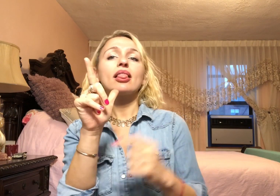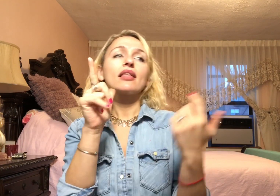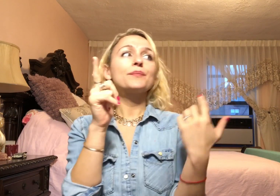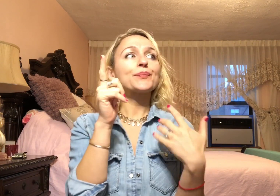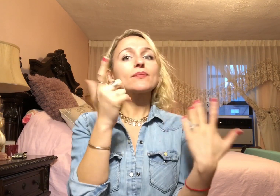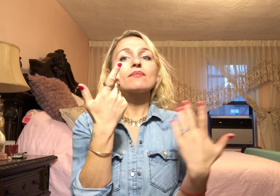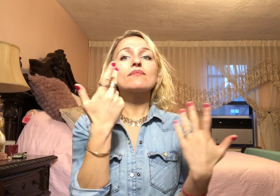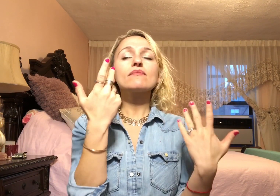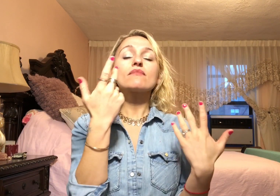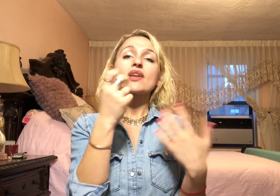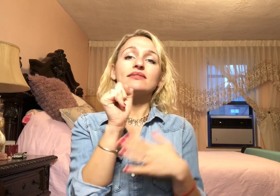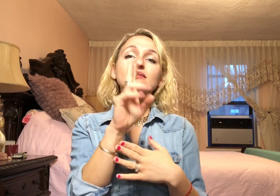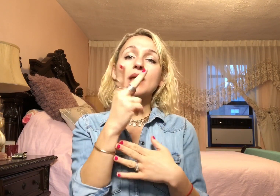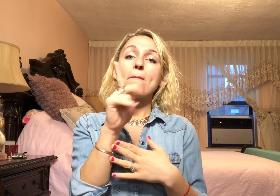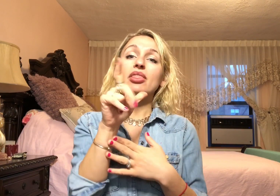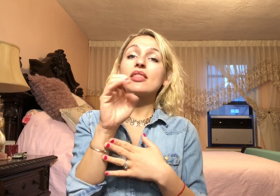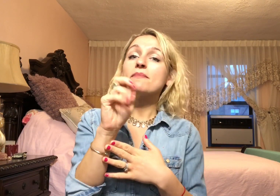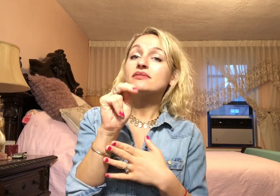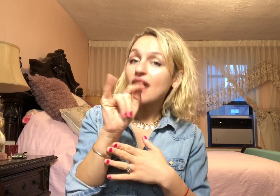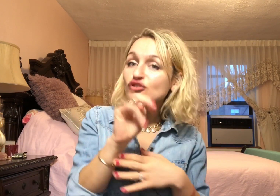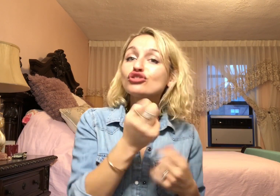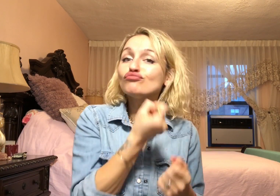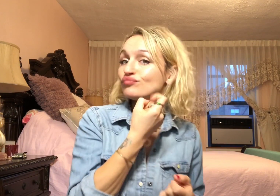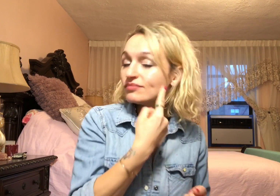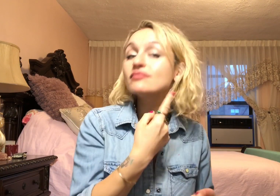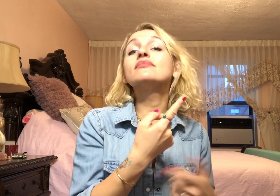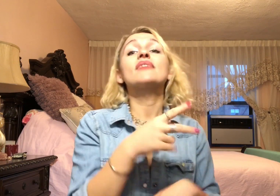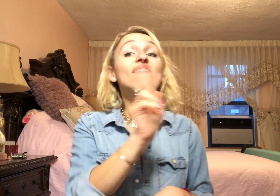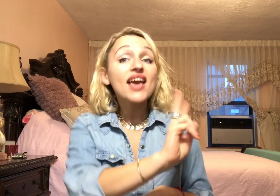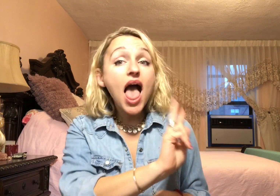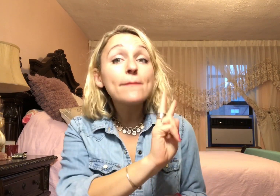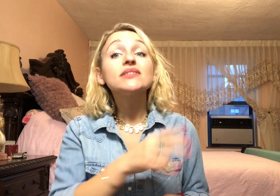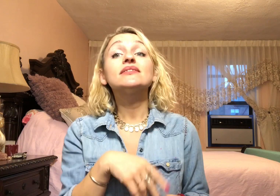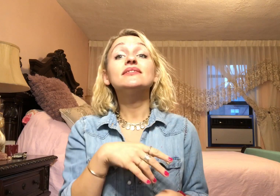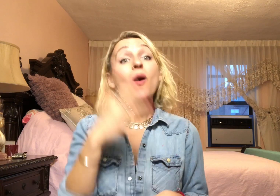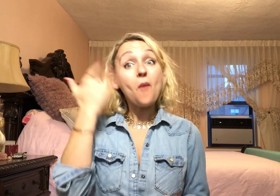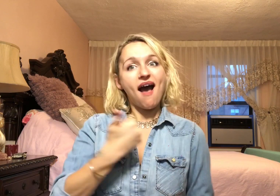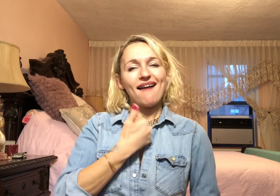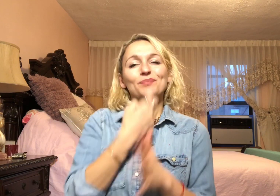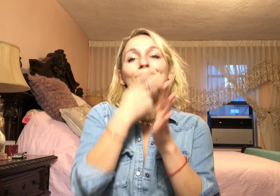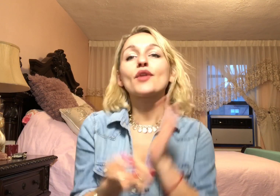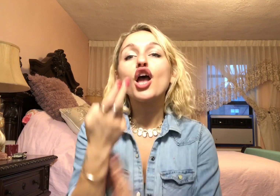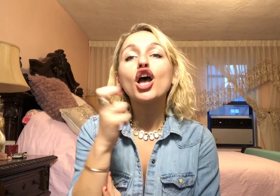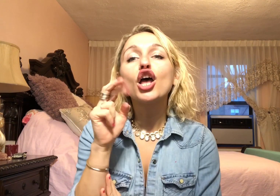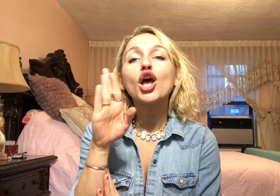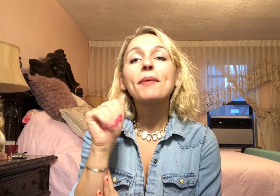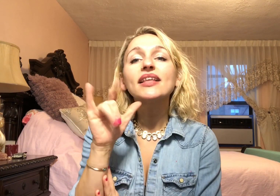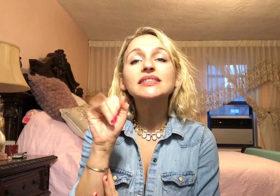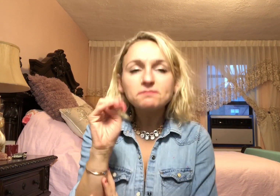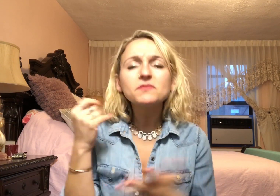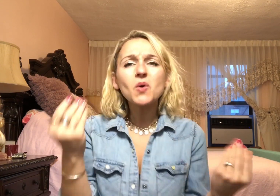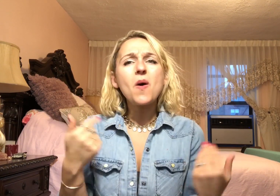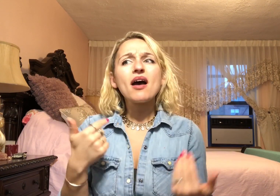Adderall and instead turn to herbal supplementation and vitamins. I'm into